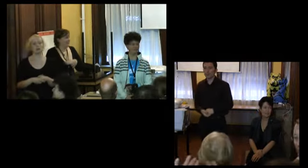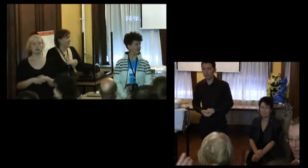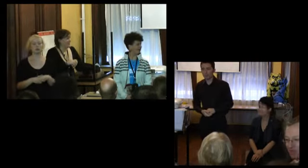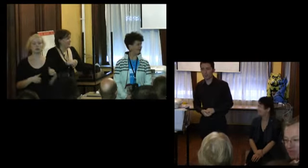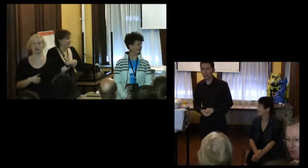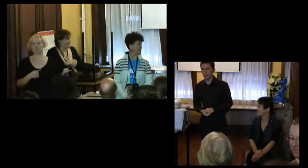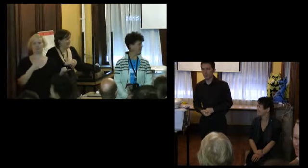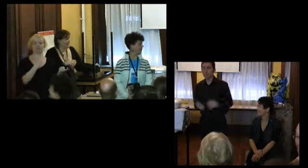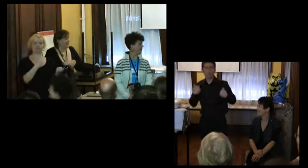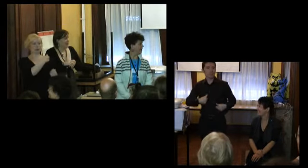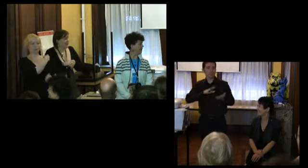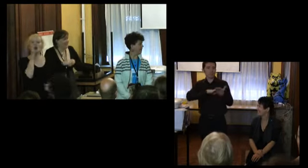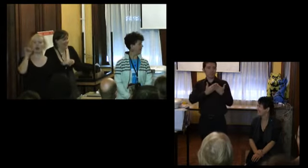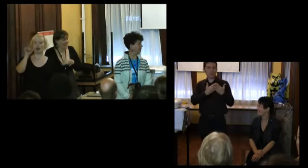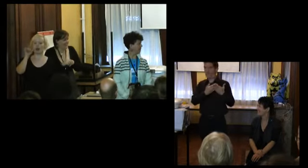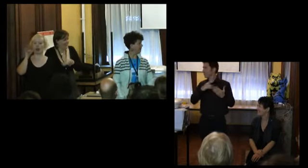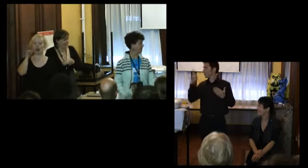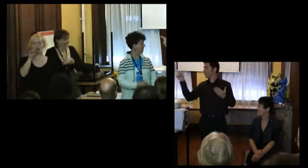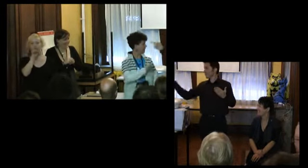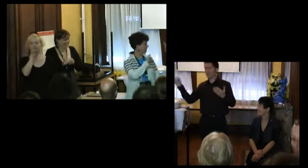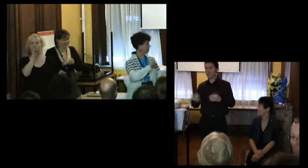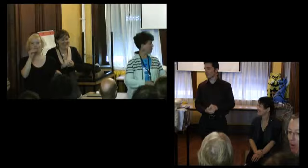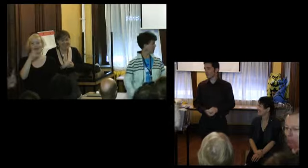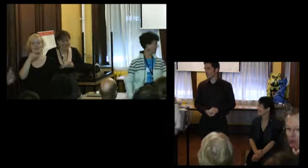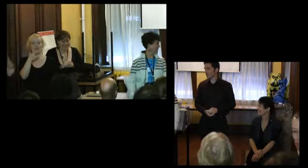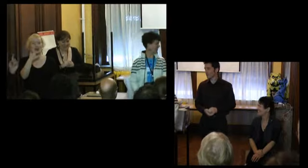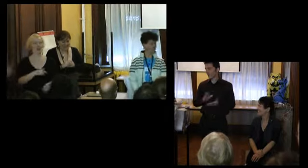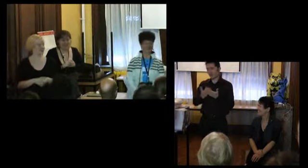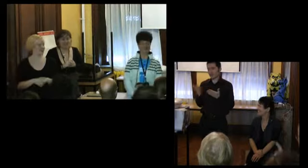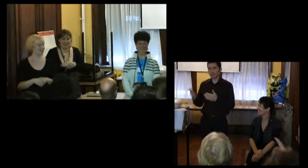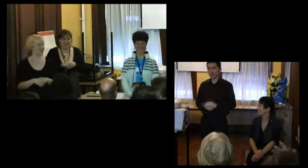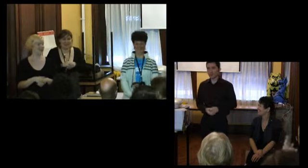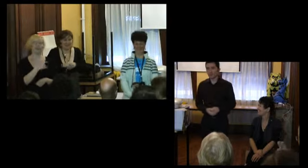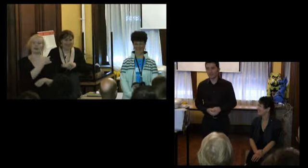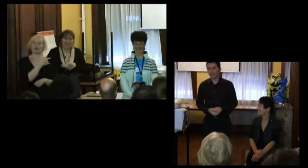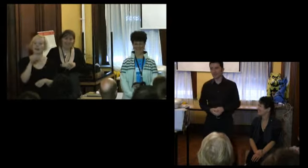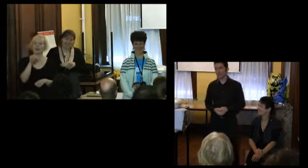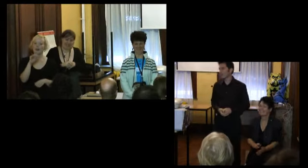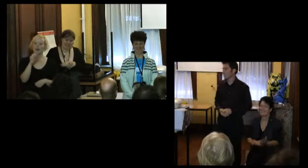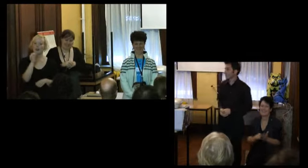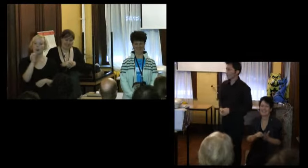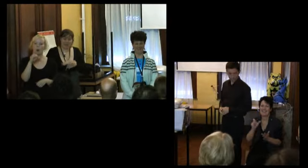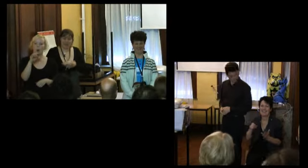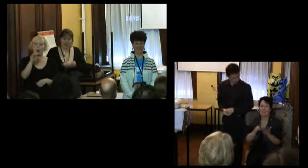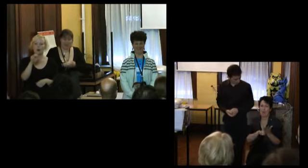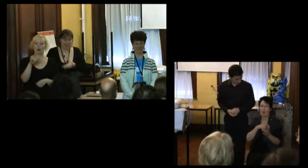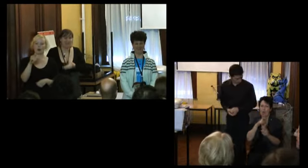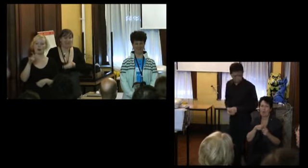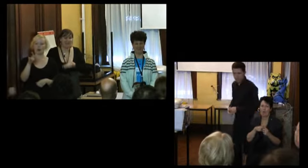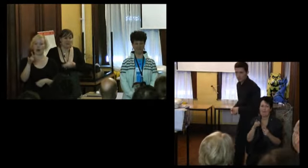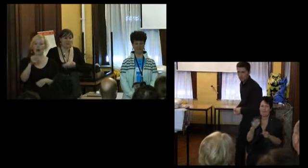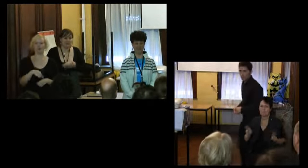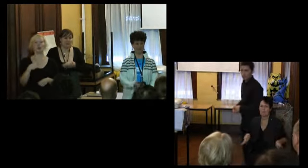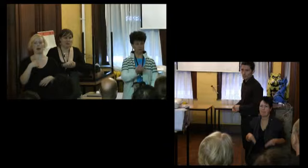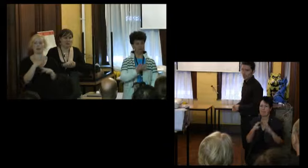I will translate as I am Nicole. So, I'm Nicole Fournier. I come from